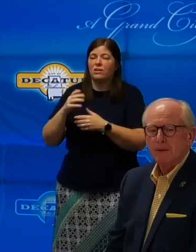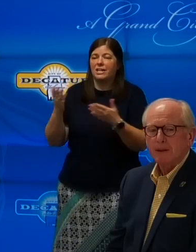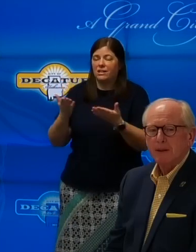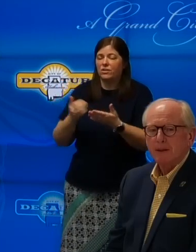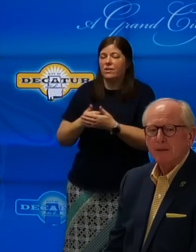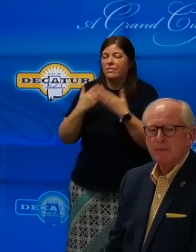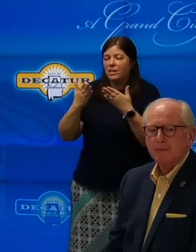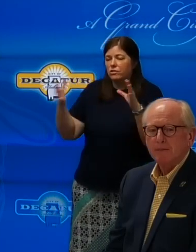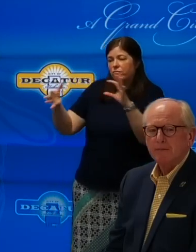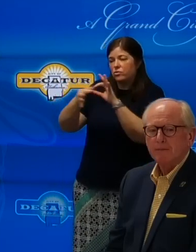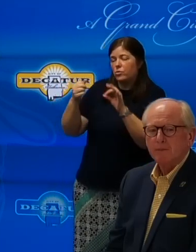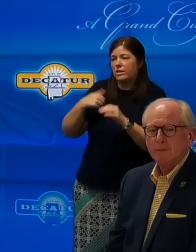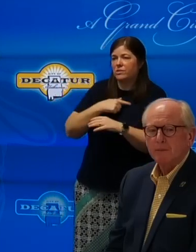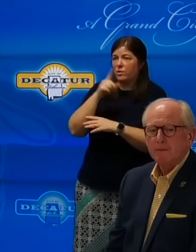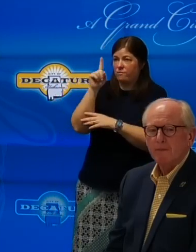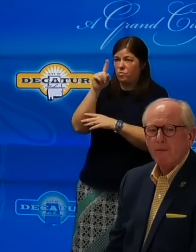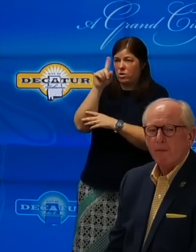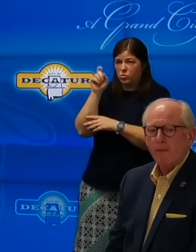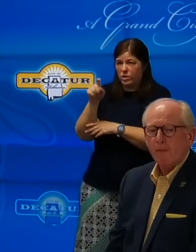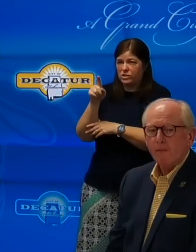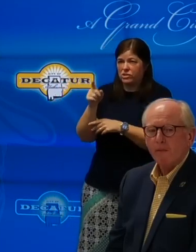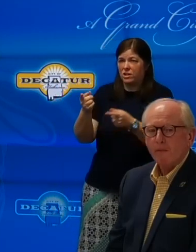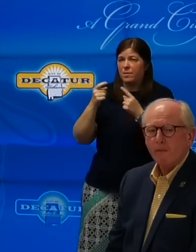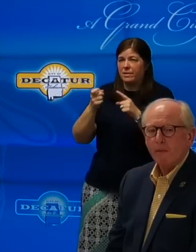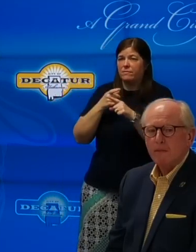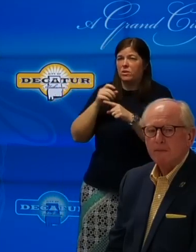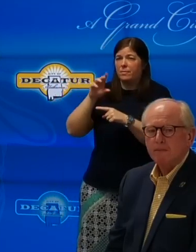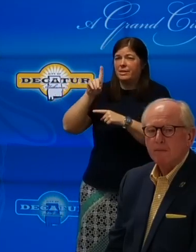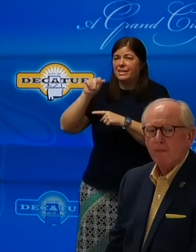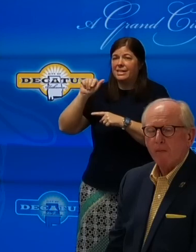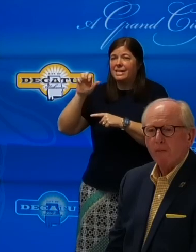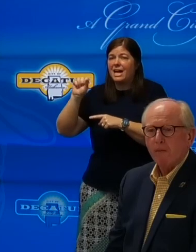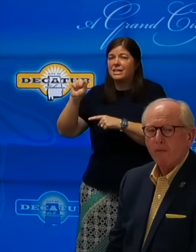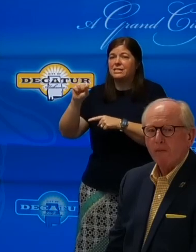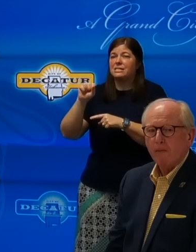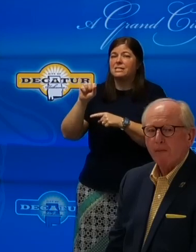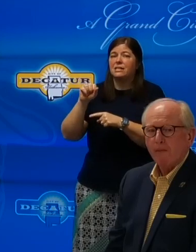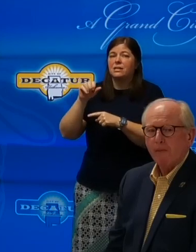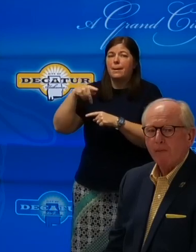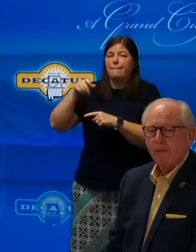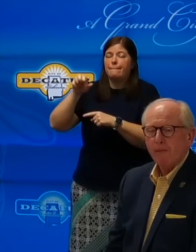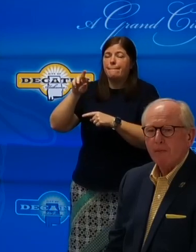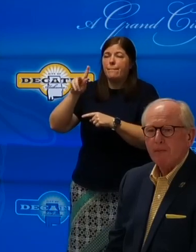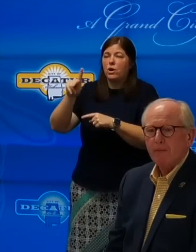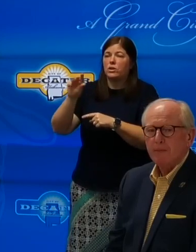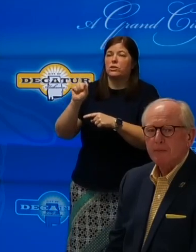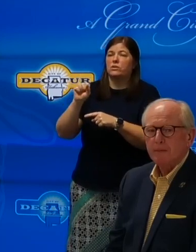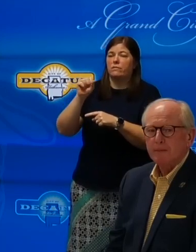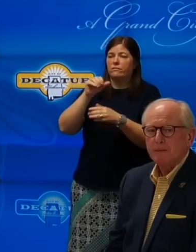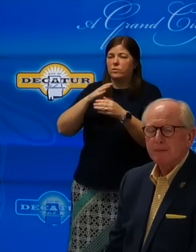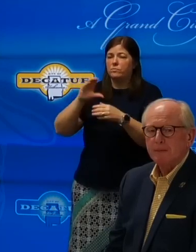Washington. We do have one question coming in from Dallas Parker of News Channel 19. Is there anything the Department of Labor is planning to